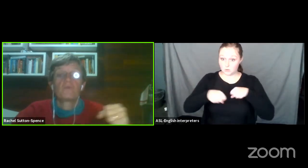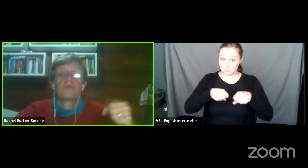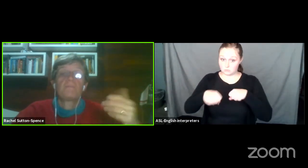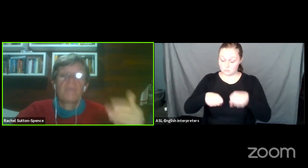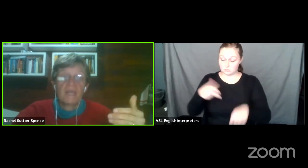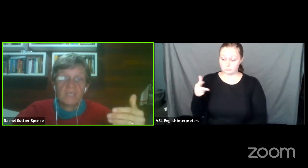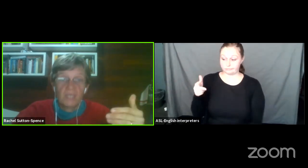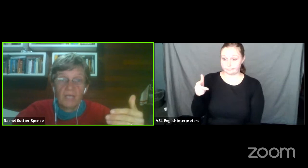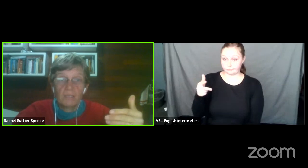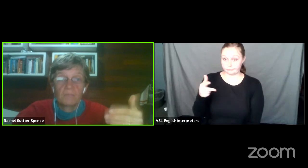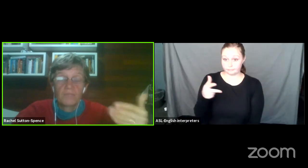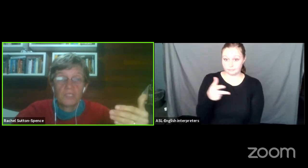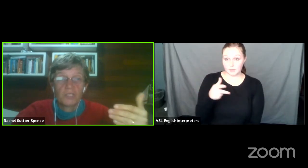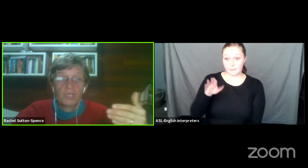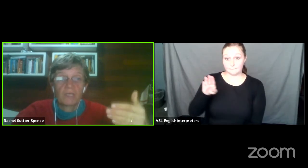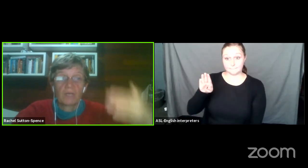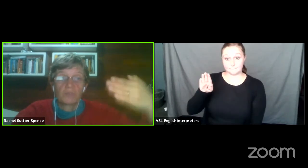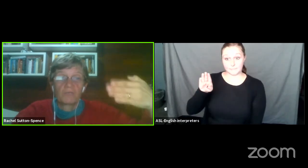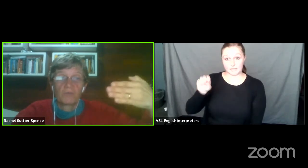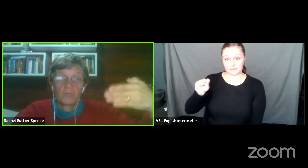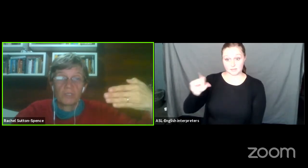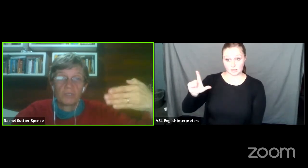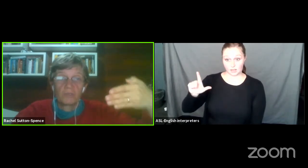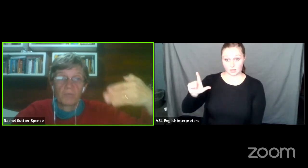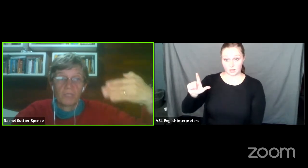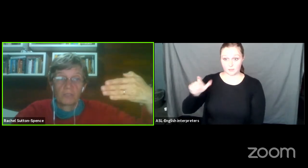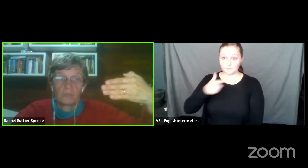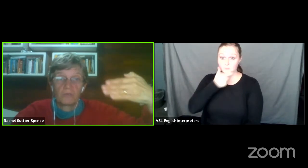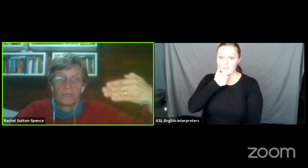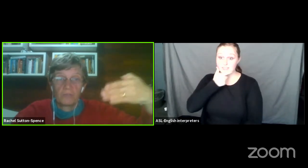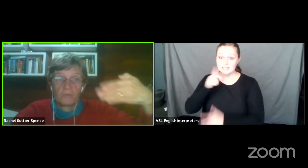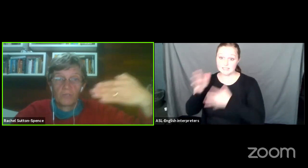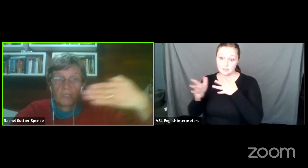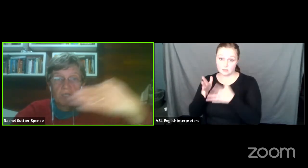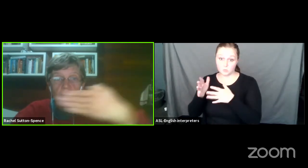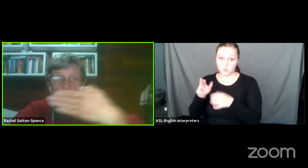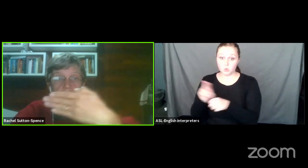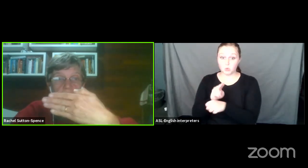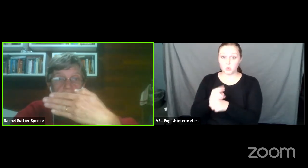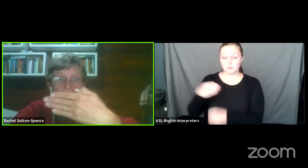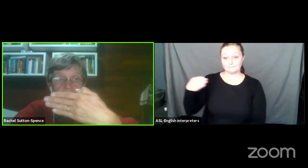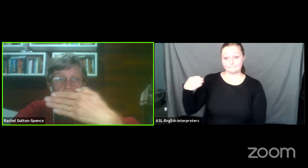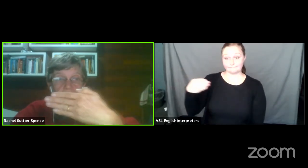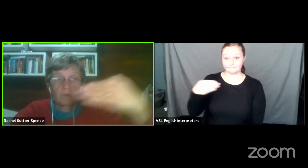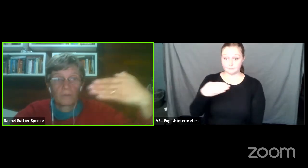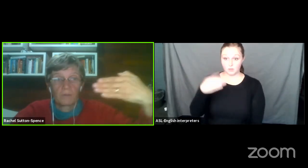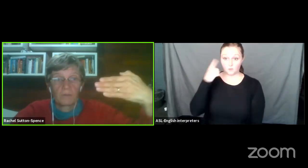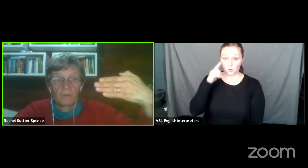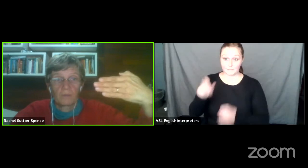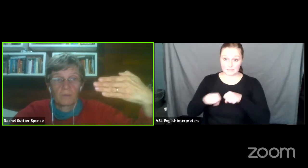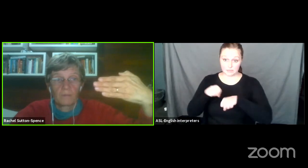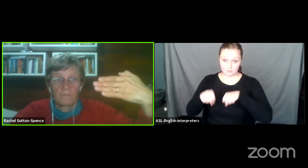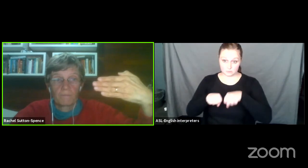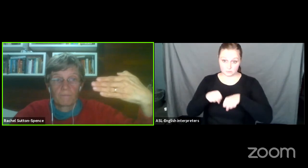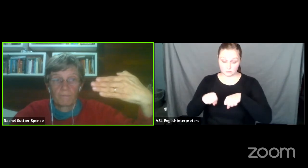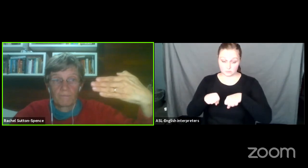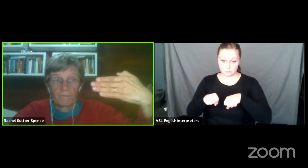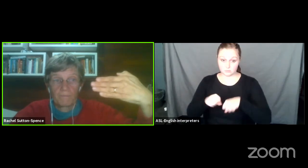If you were in BSL, in British Sign Language, if you wanted to use a bicycle moving, you'd use this hand shape.